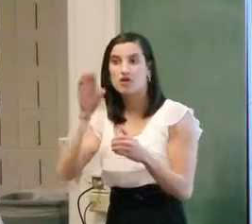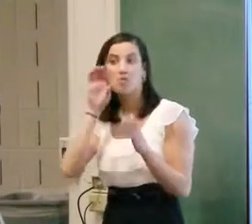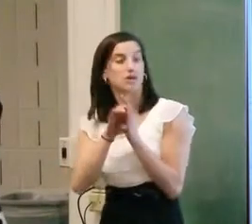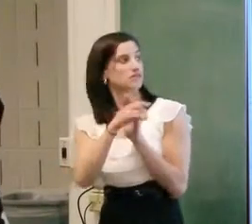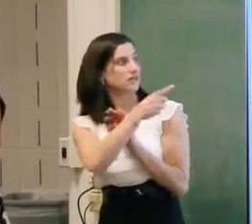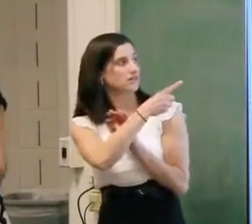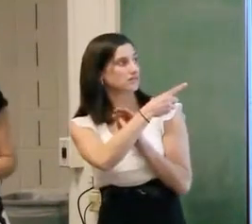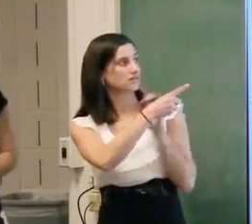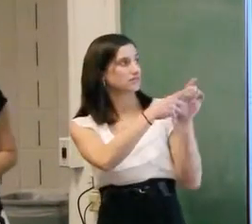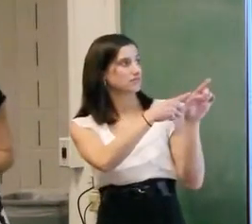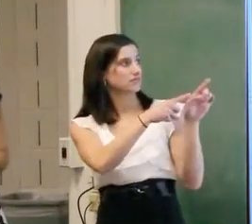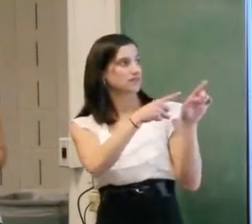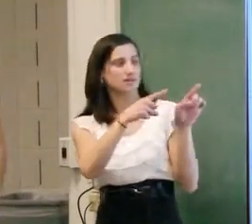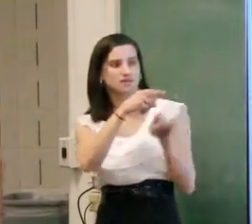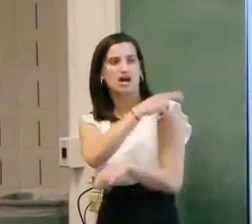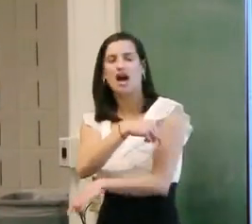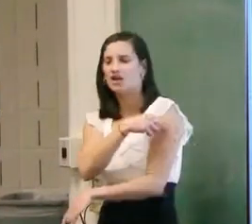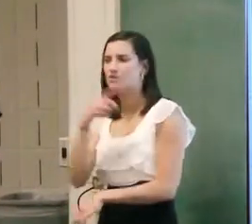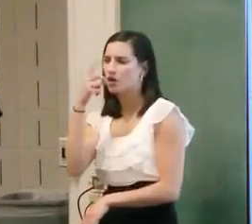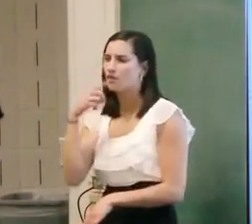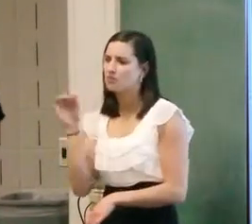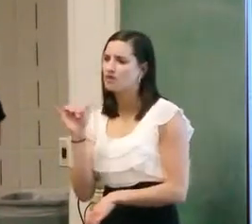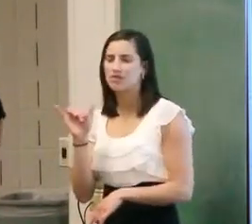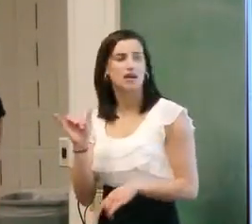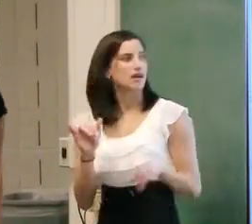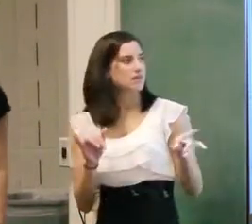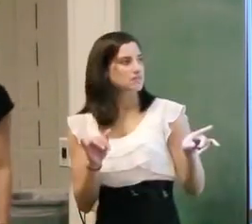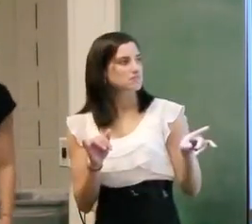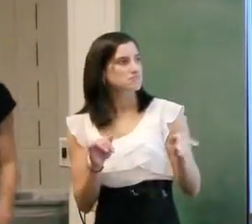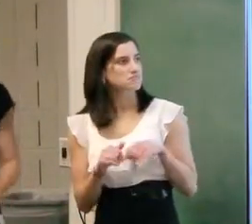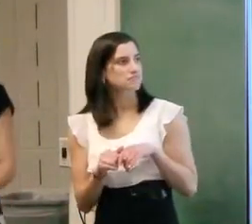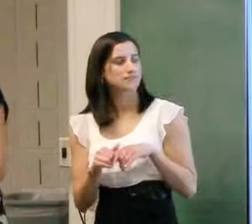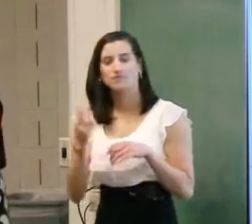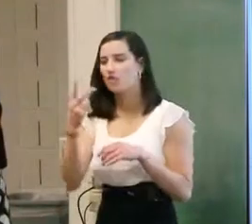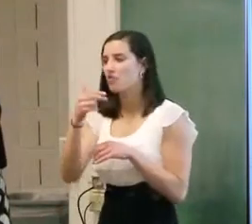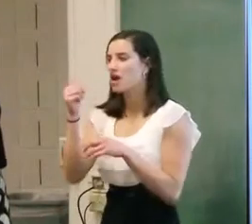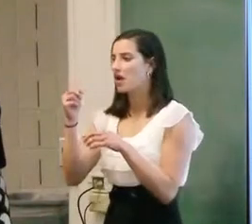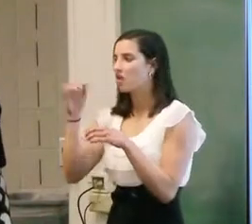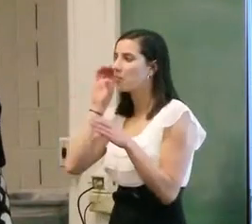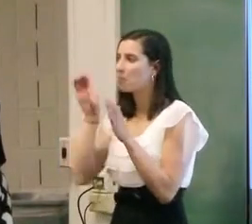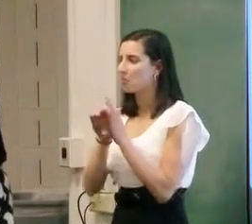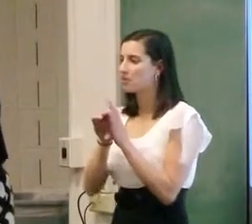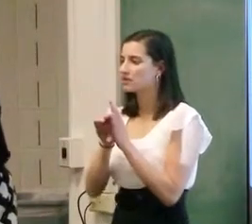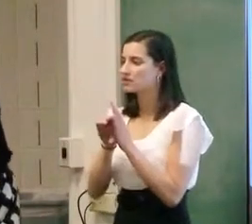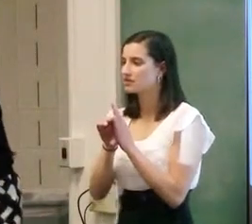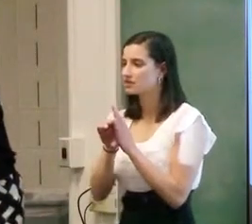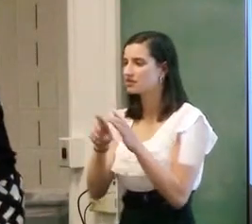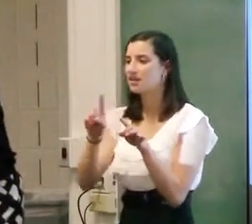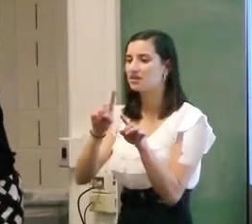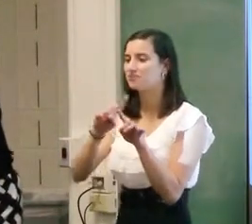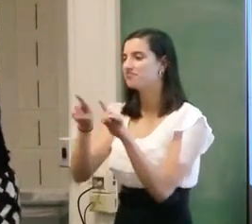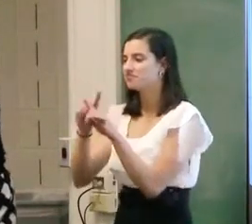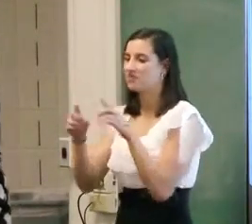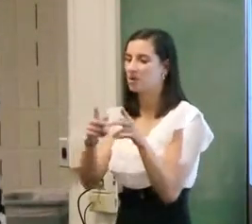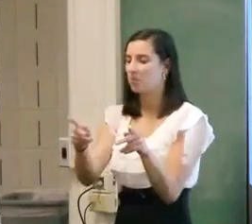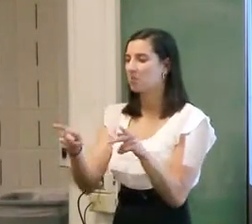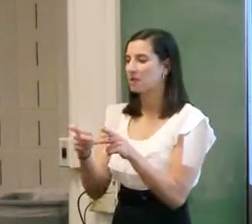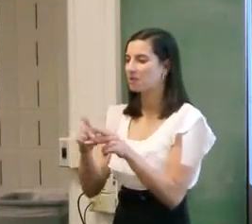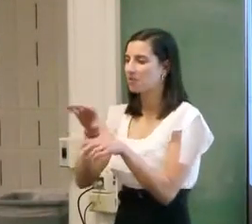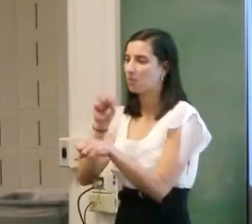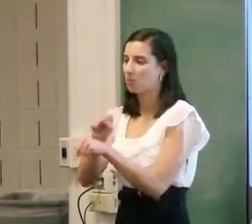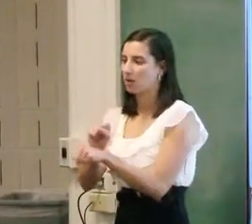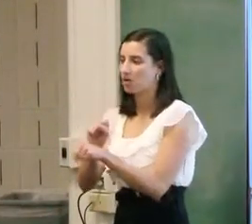is just the outside look of the hospital, and then 3 other pictures are different placements that we would go on at